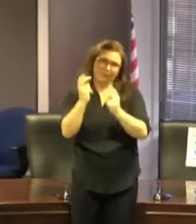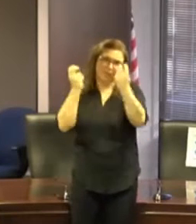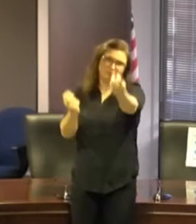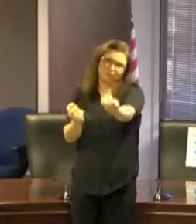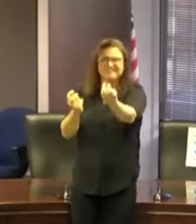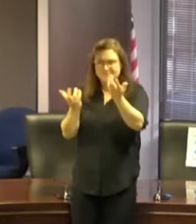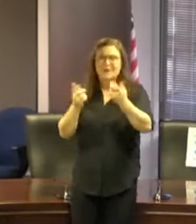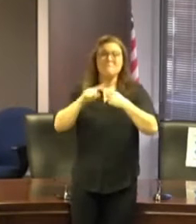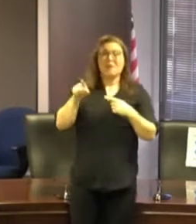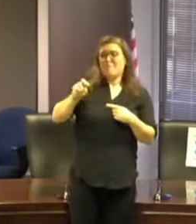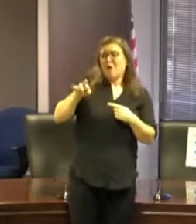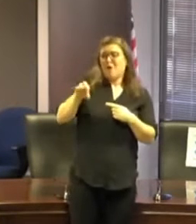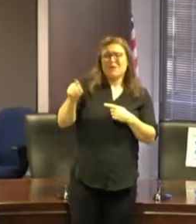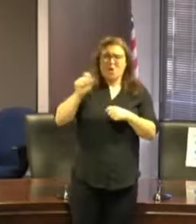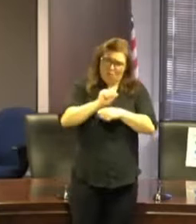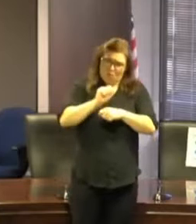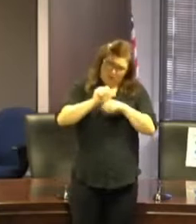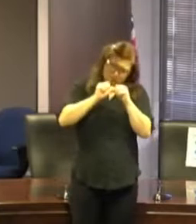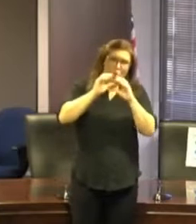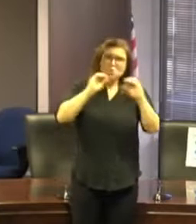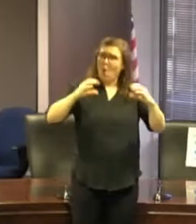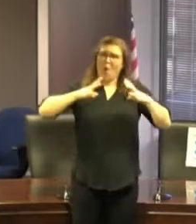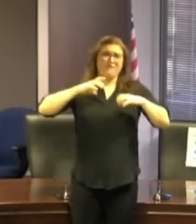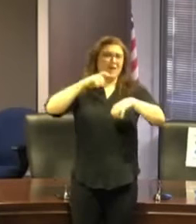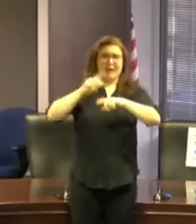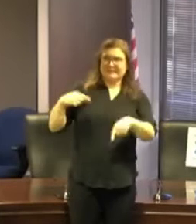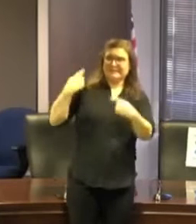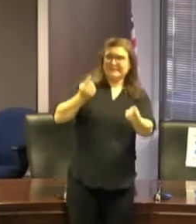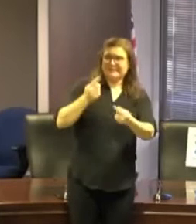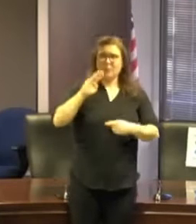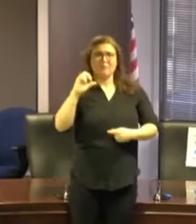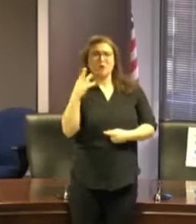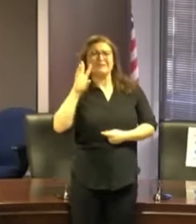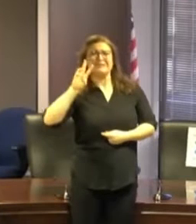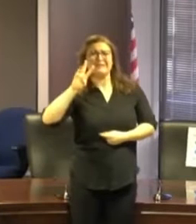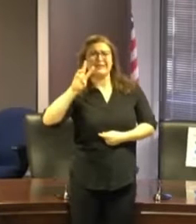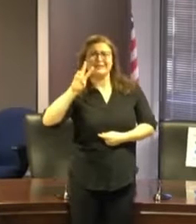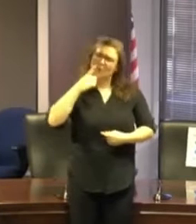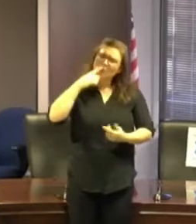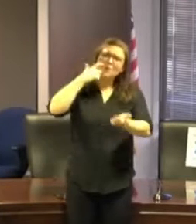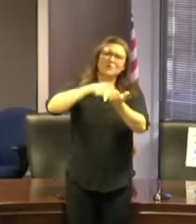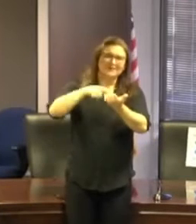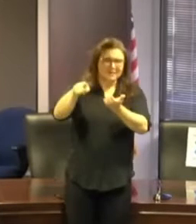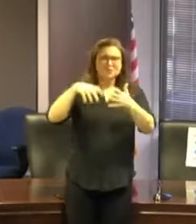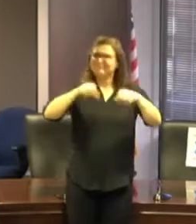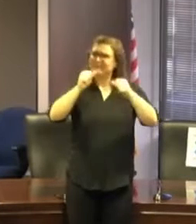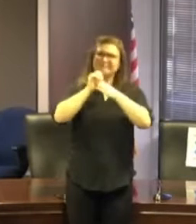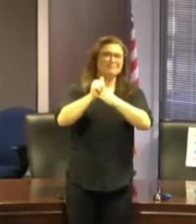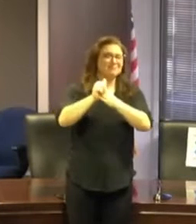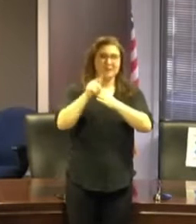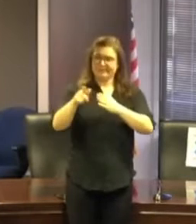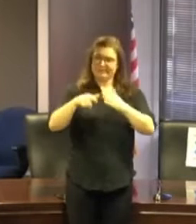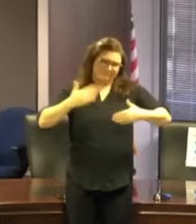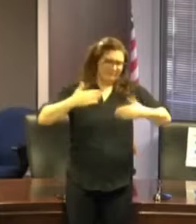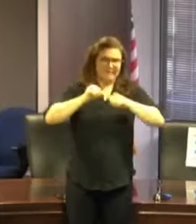March, probably 6th. And I want to certainly recognize her leadership as it relates to just keeping the department rolling in the right